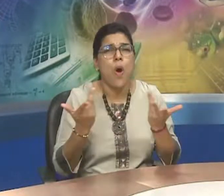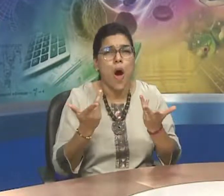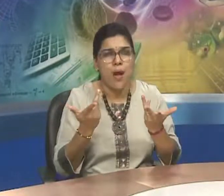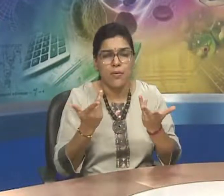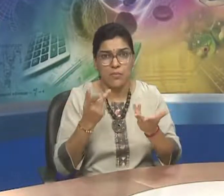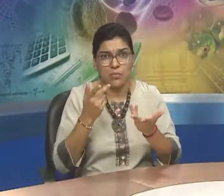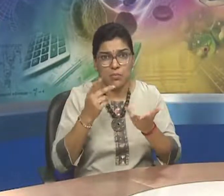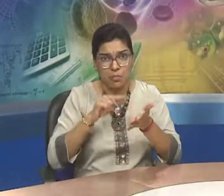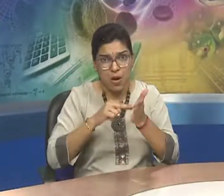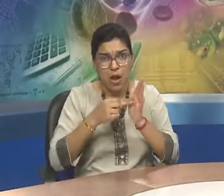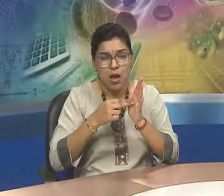because